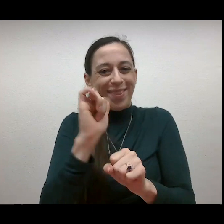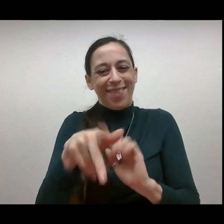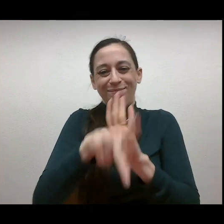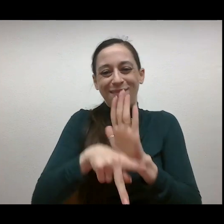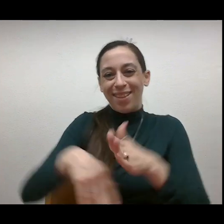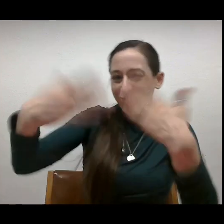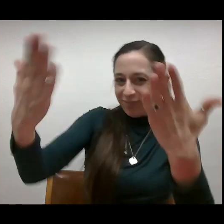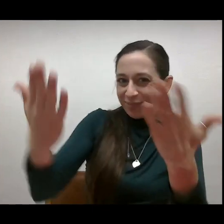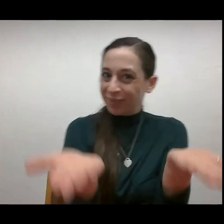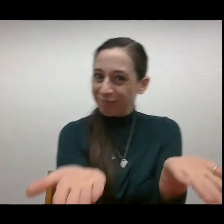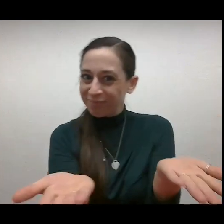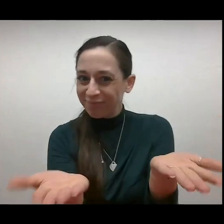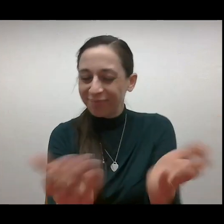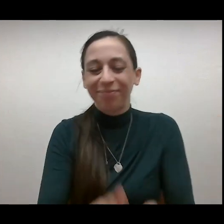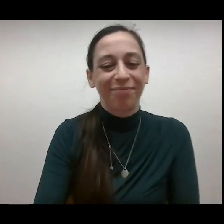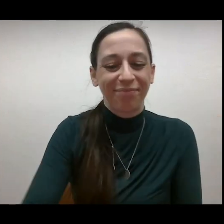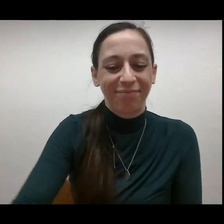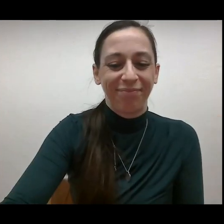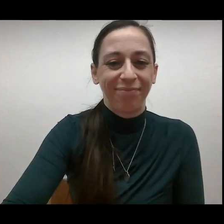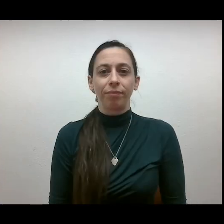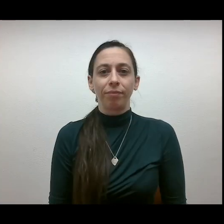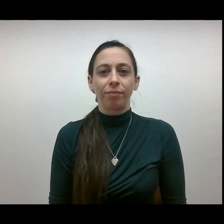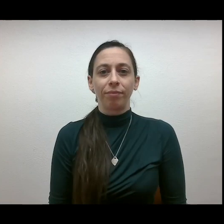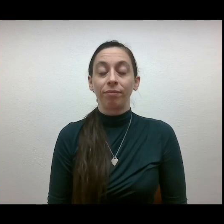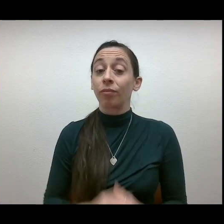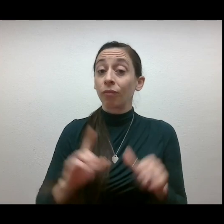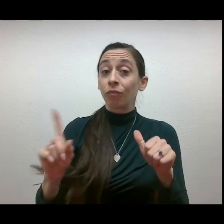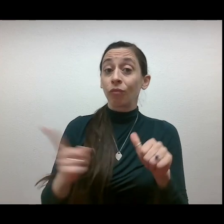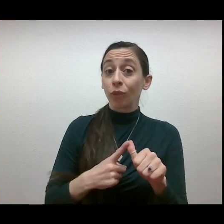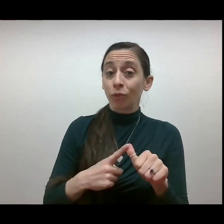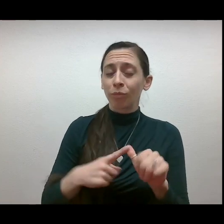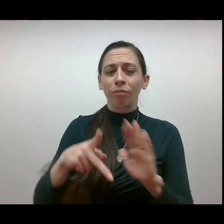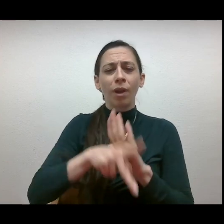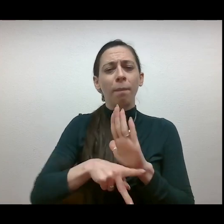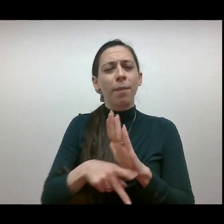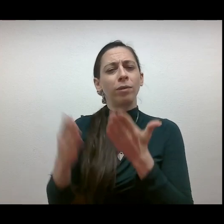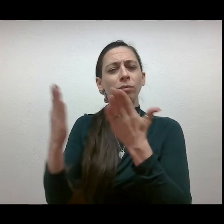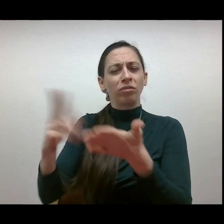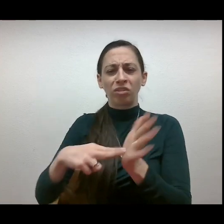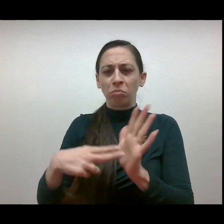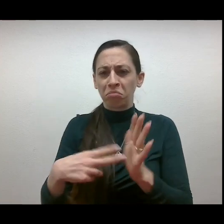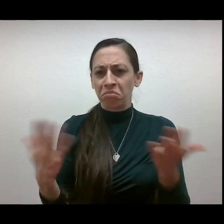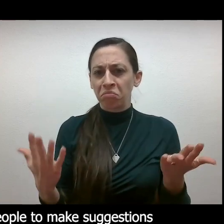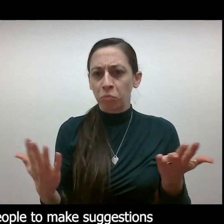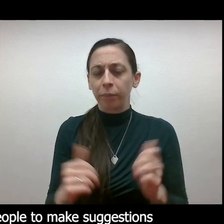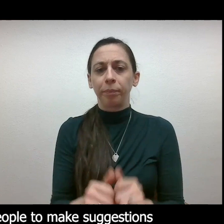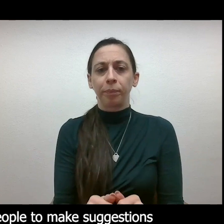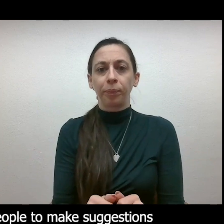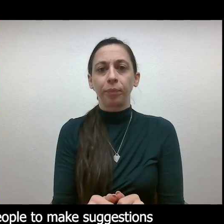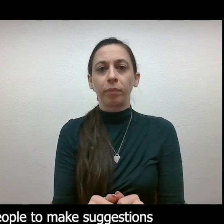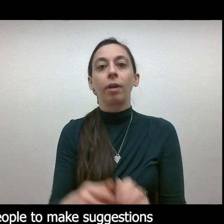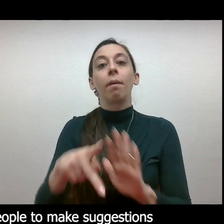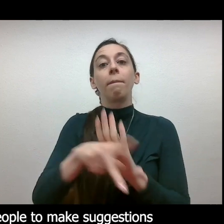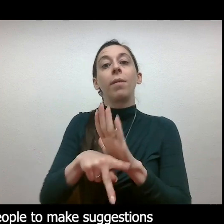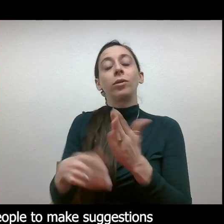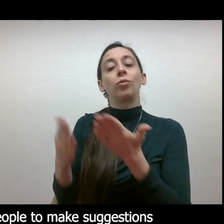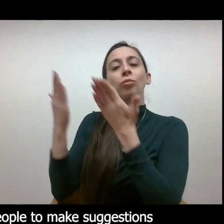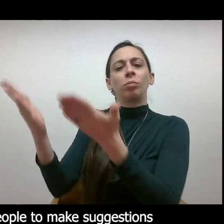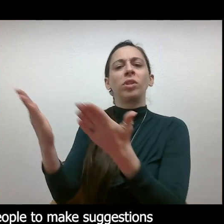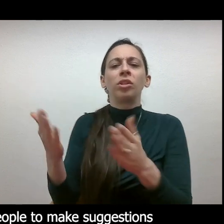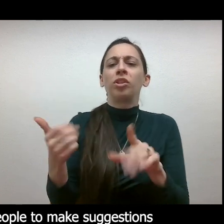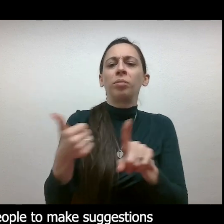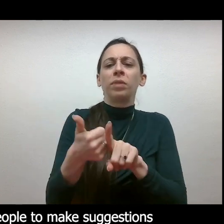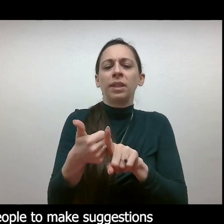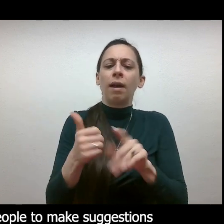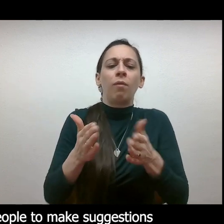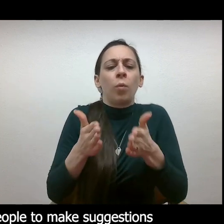So now, how to make a policy recommendation. So first, what is a policy recommendation?